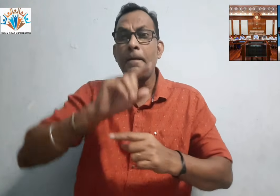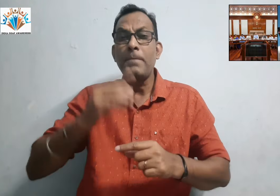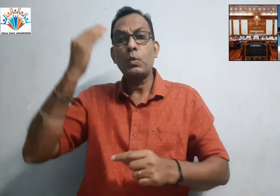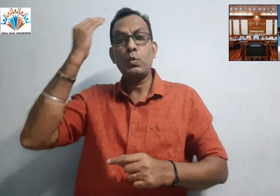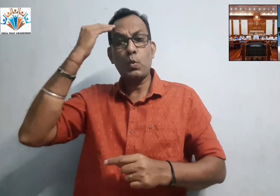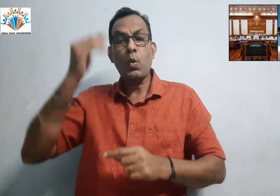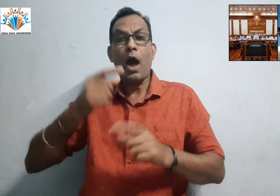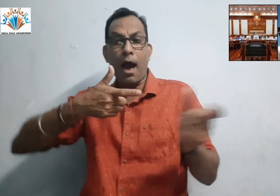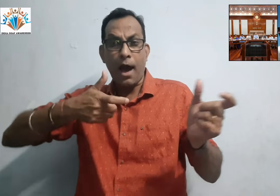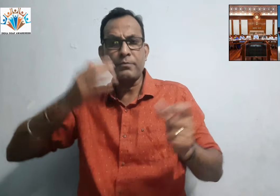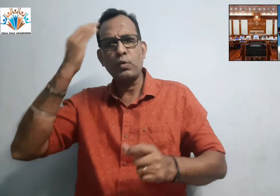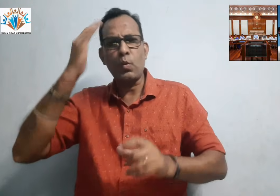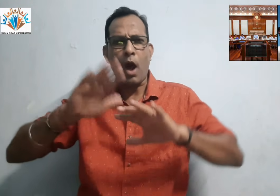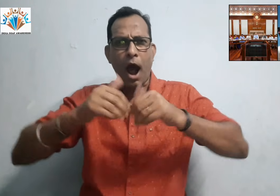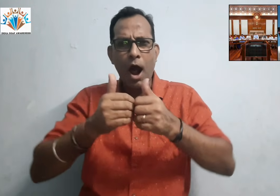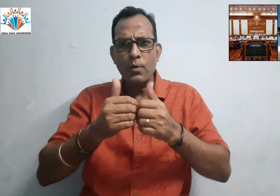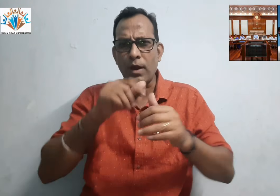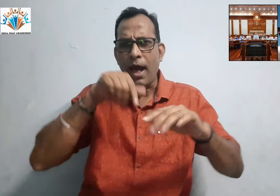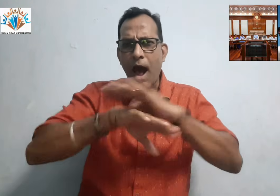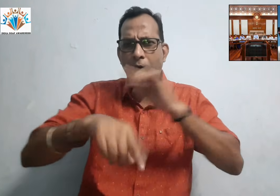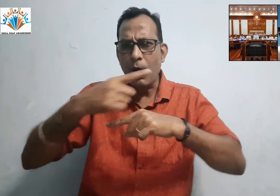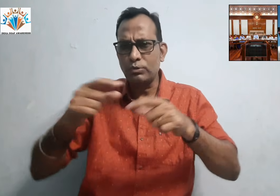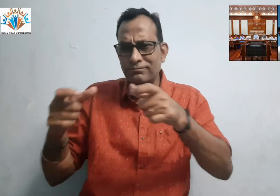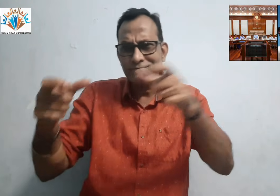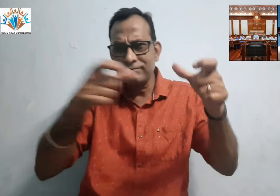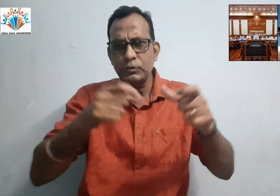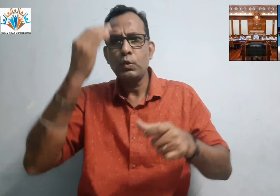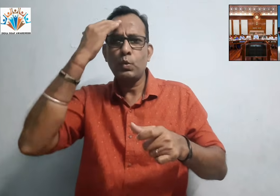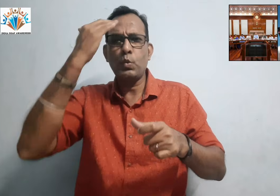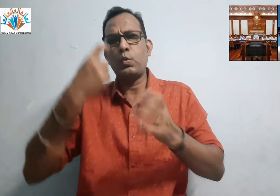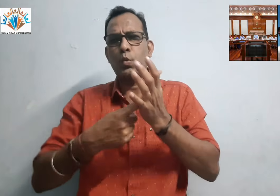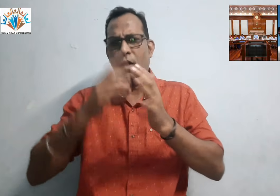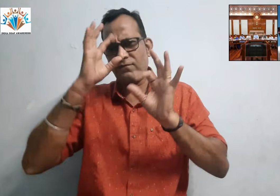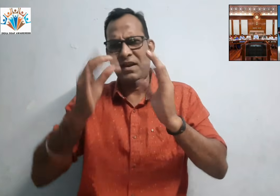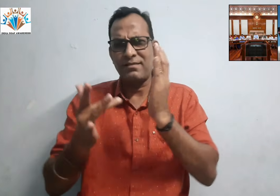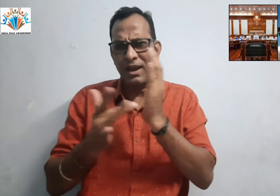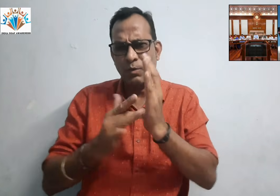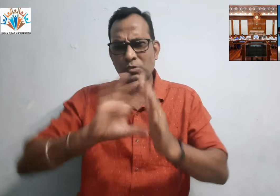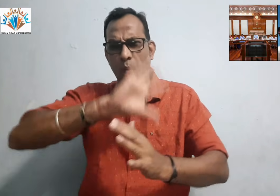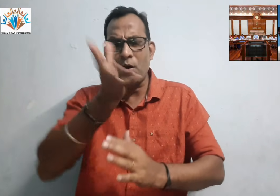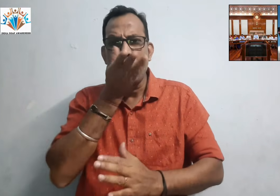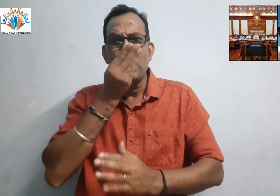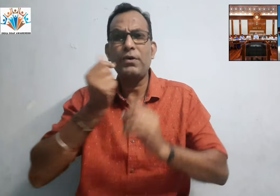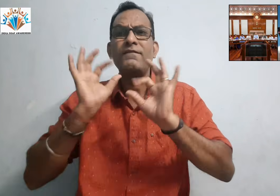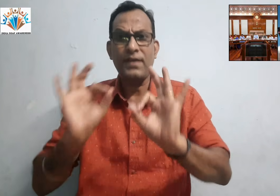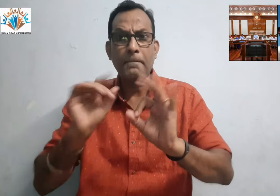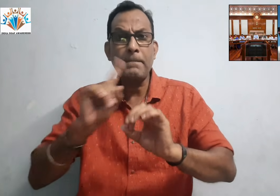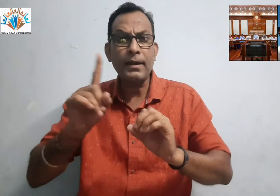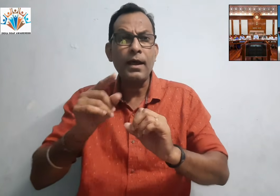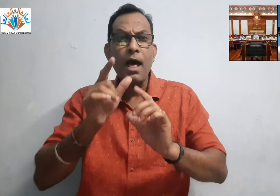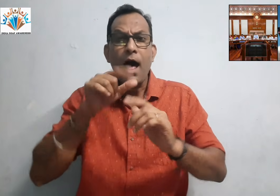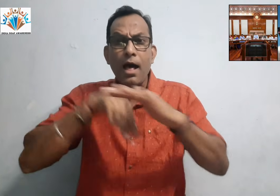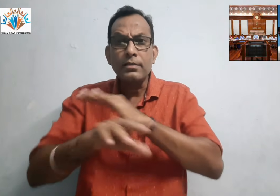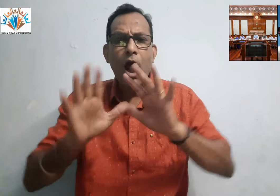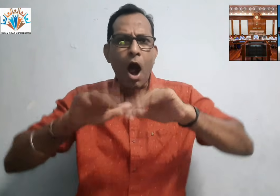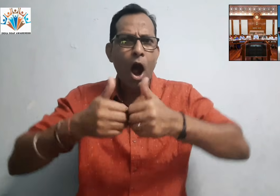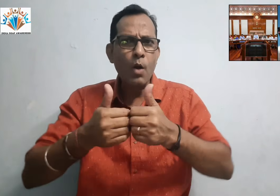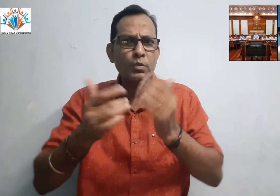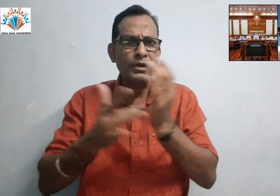But more, I don't know how about move working it was all well, but the how it